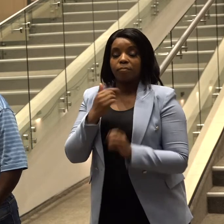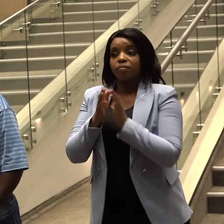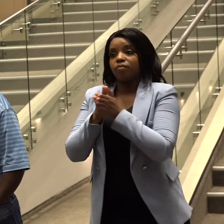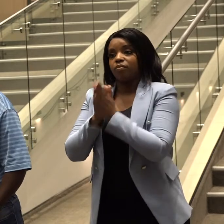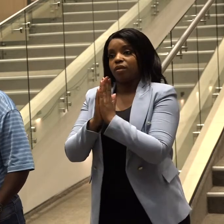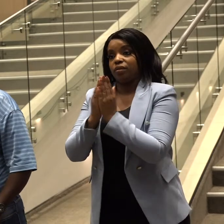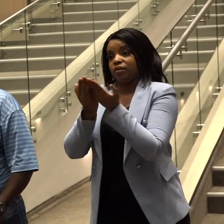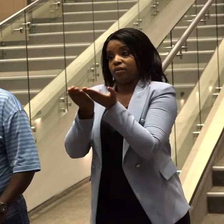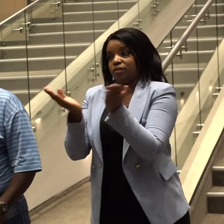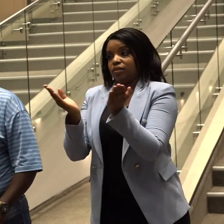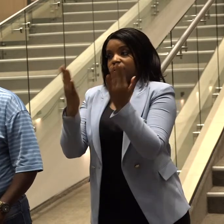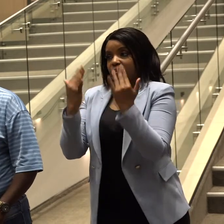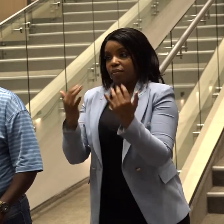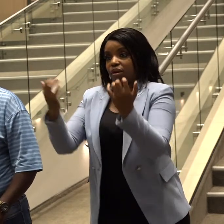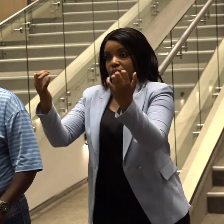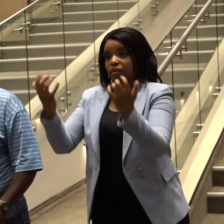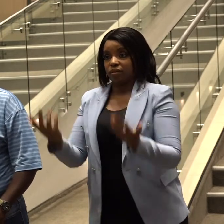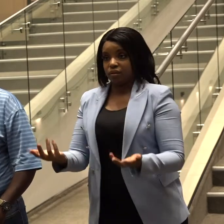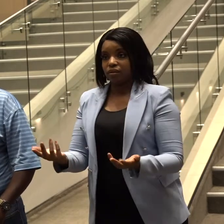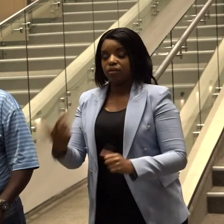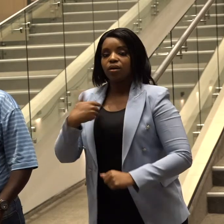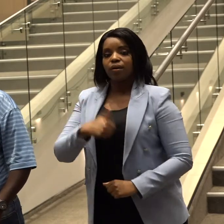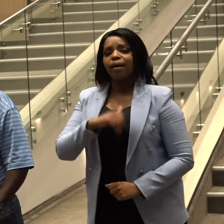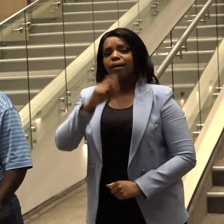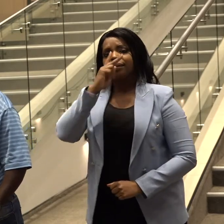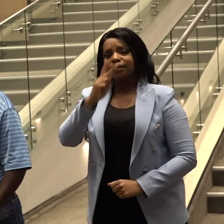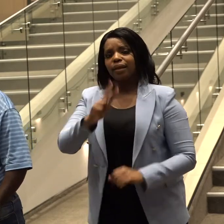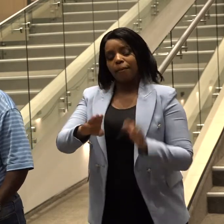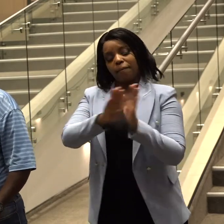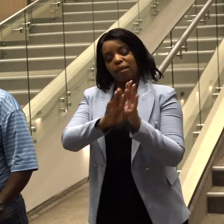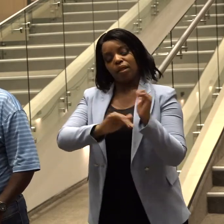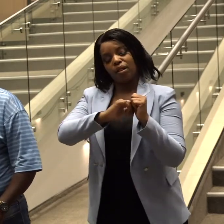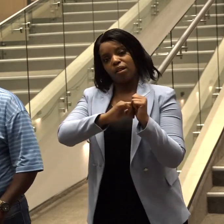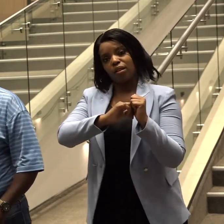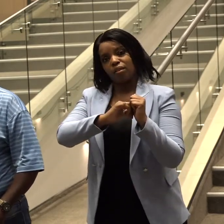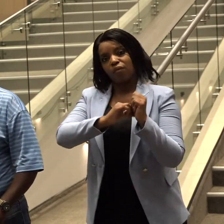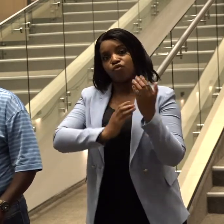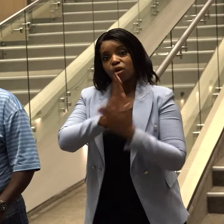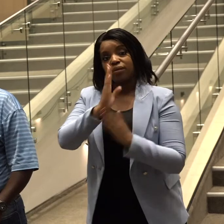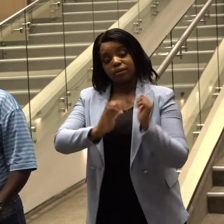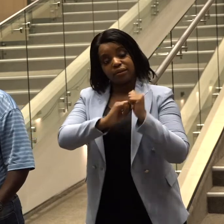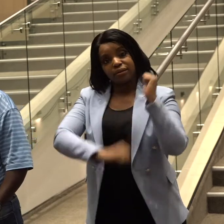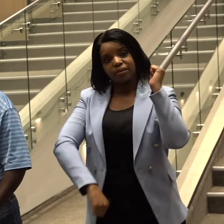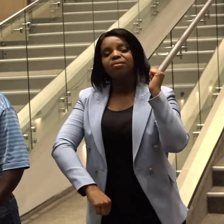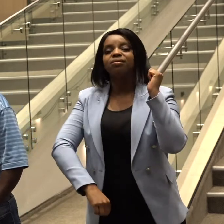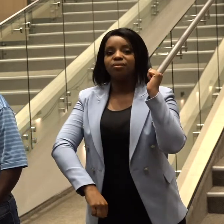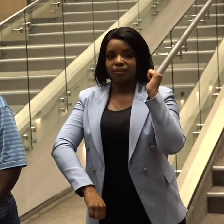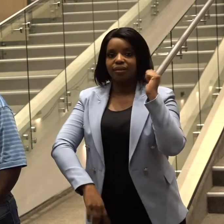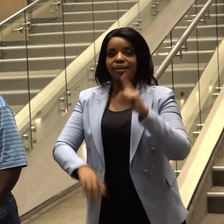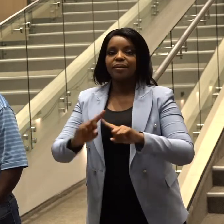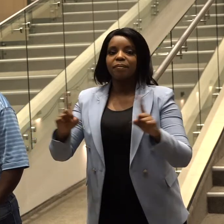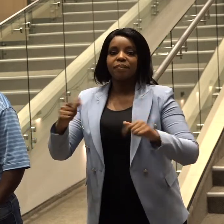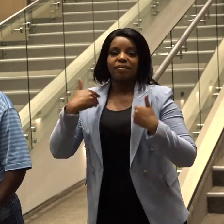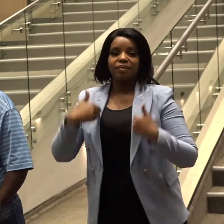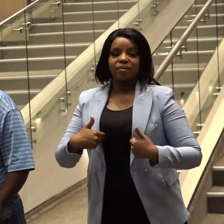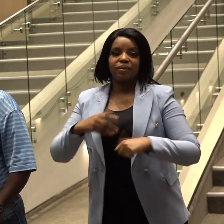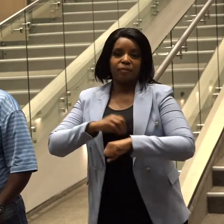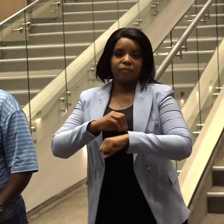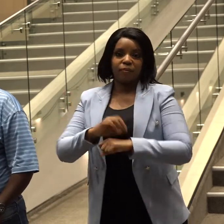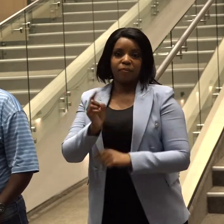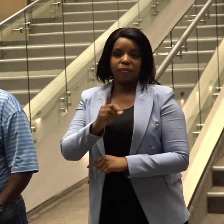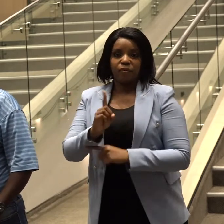Parliament that I see the bill of right yes but I have a problem with this thing of security